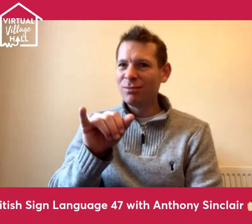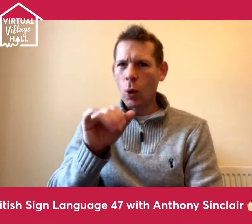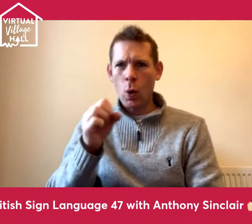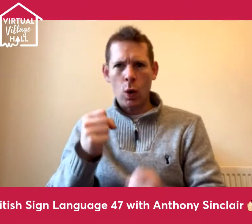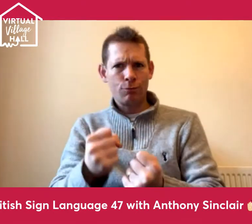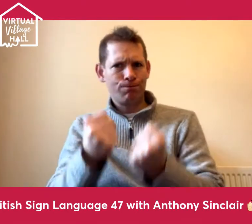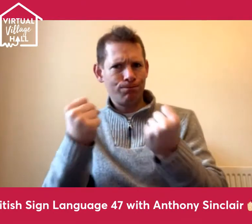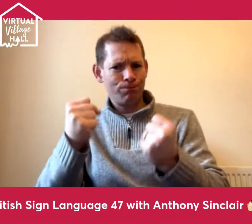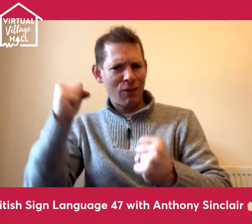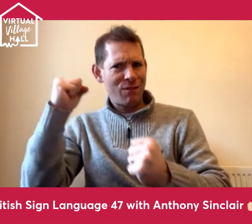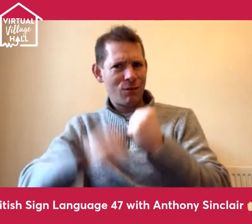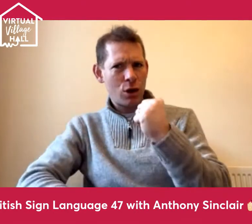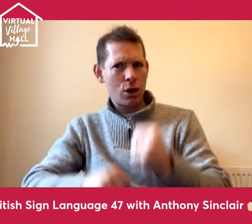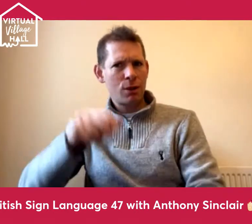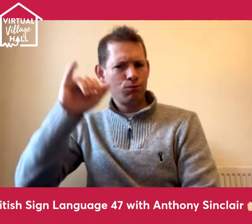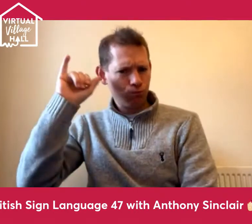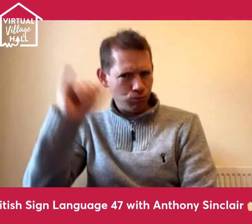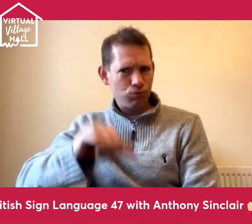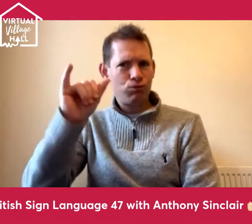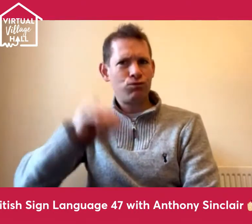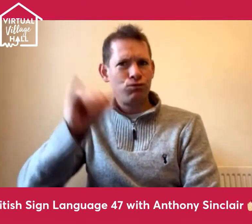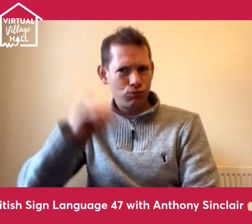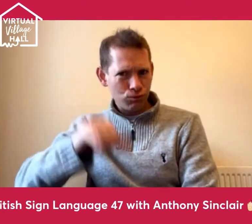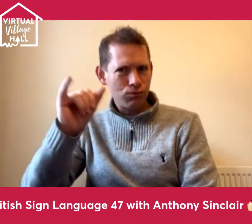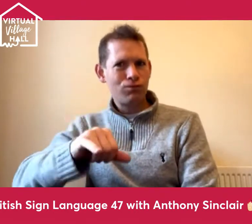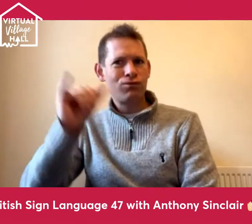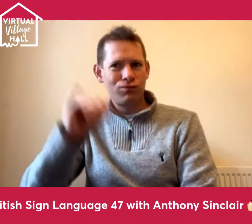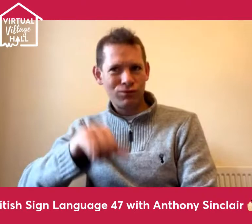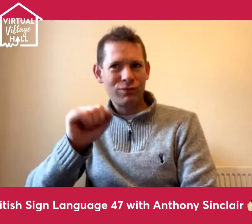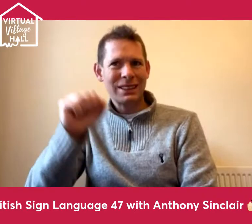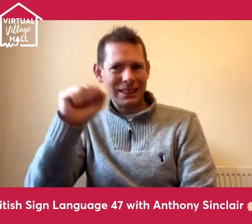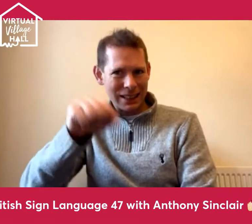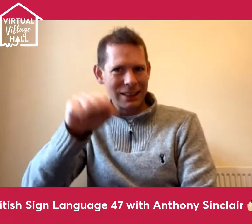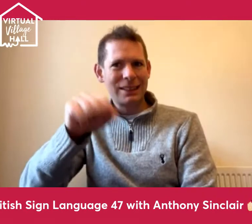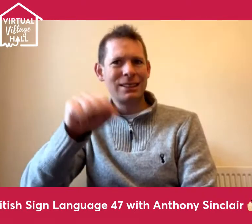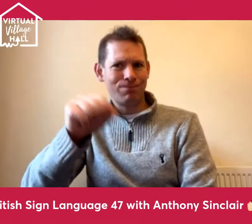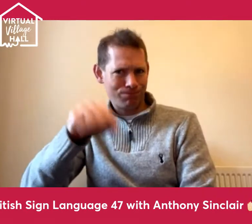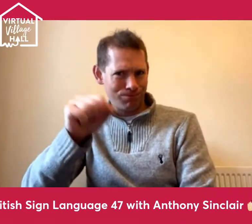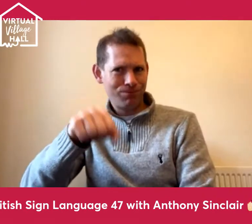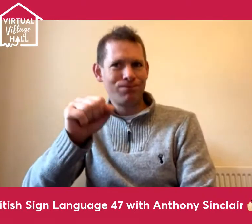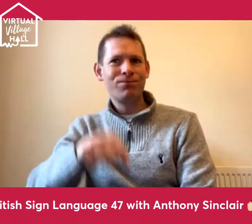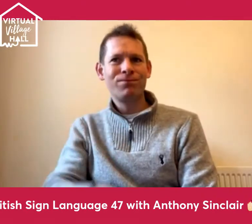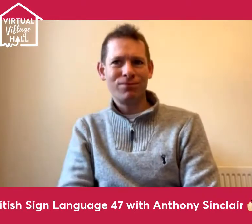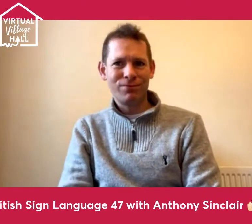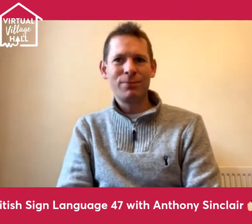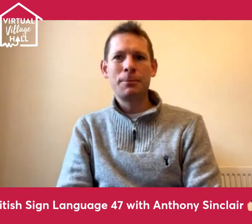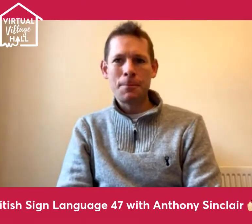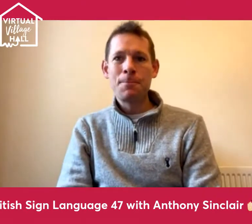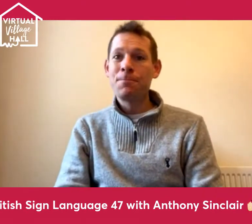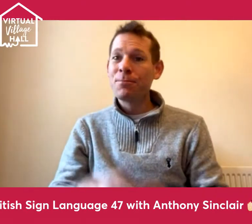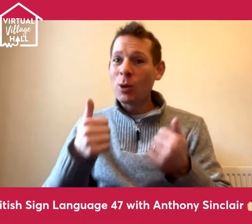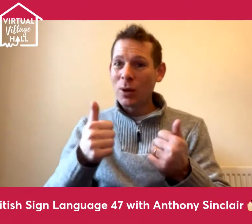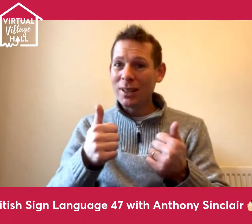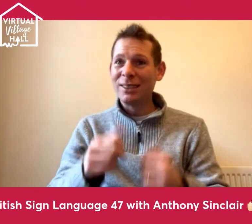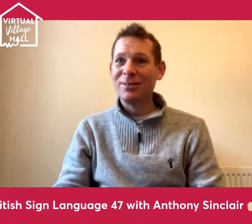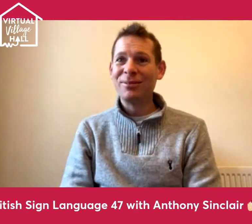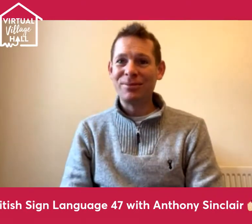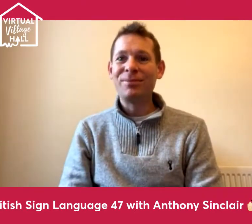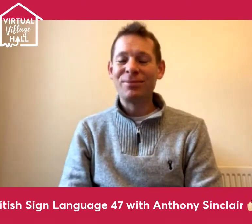Okay, so you can see sometimes that if you're very firm about something, the action will be accentuated or exaggerated like that